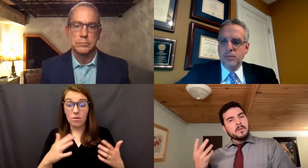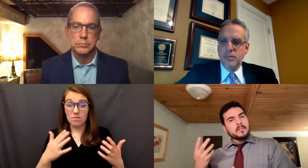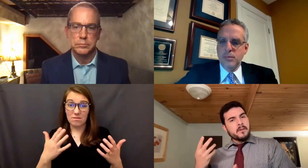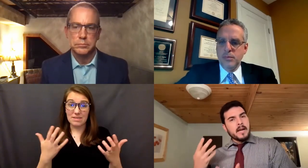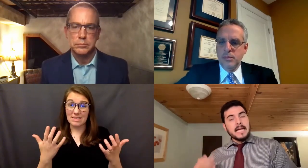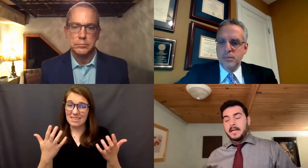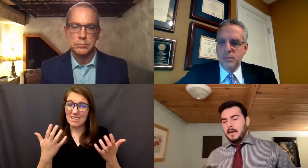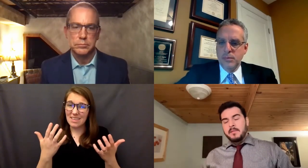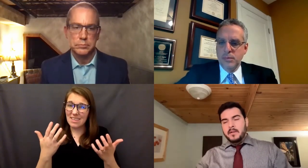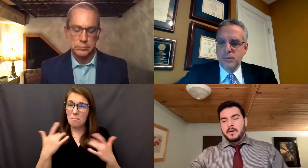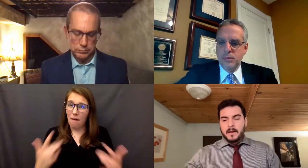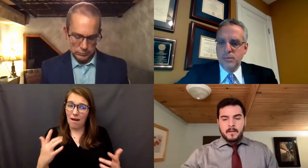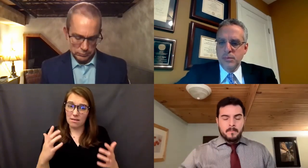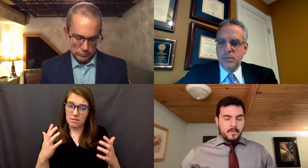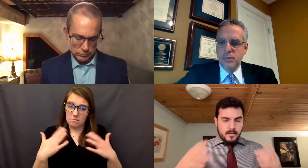form so much of their identity.